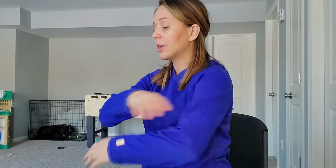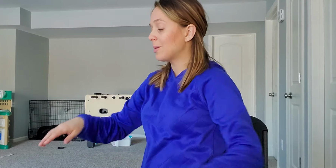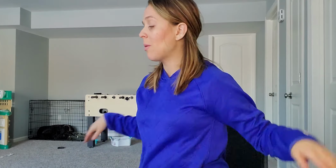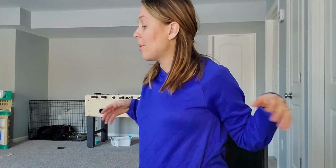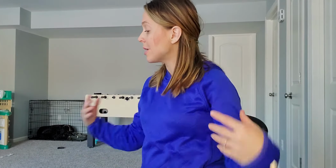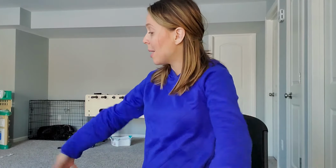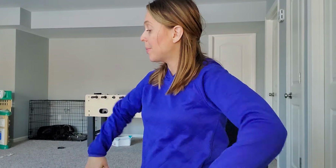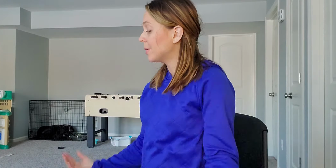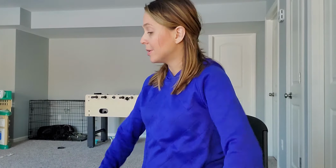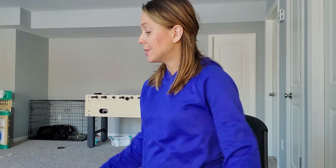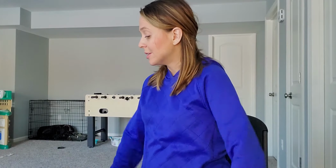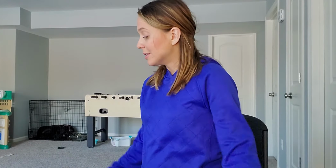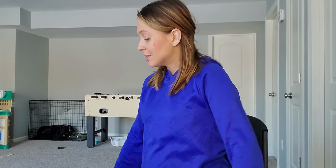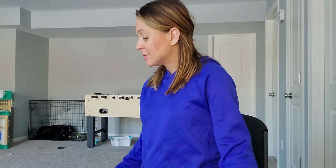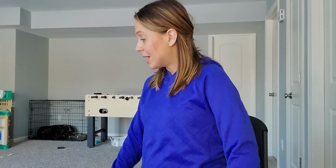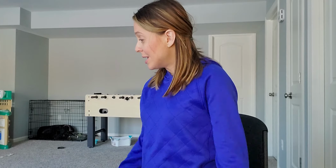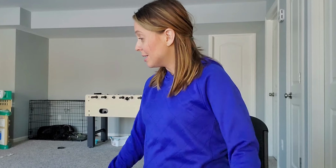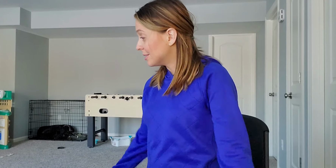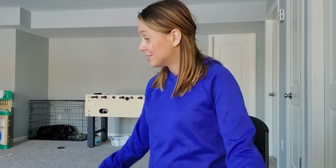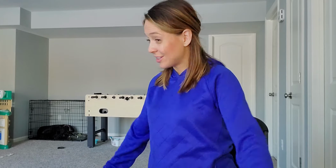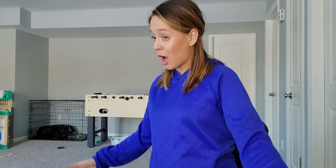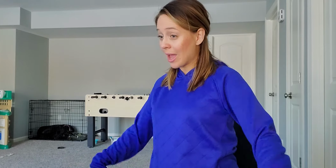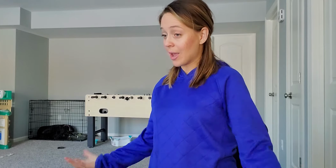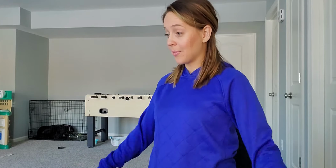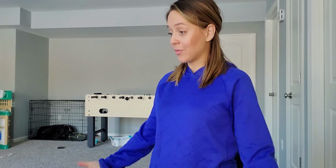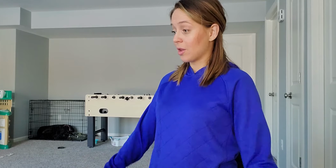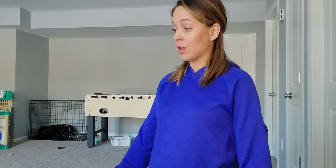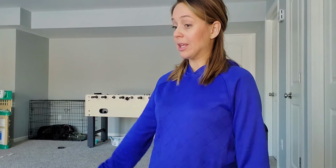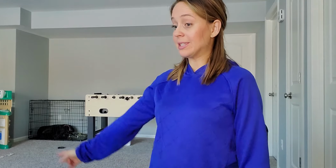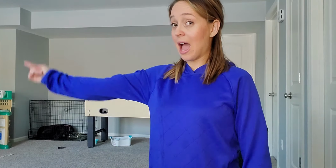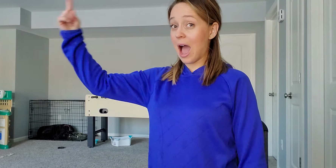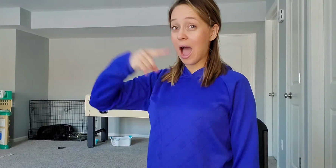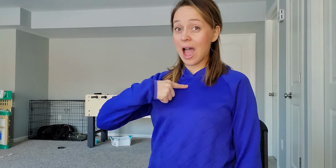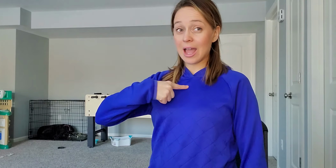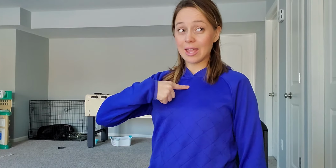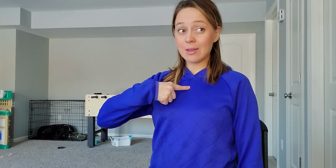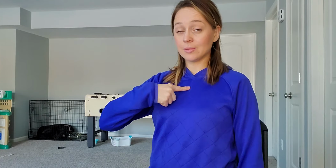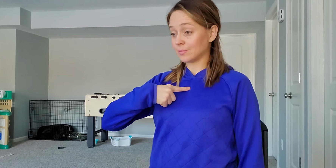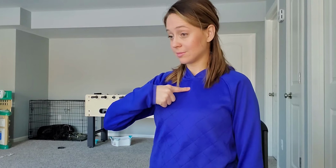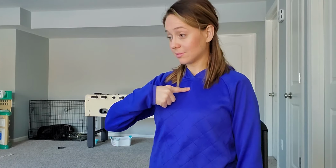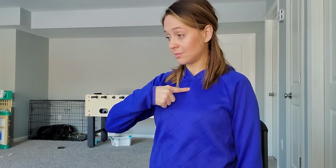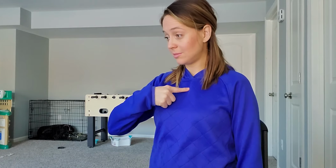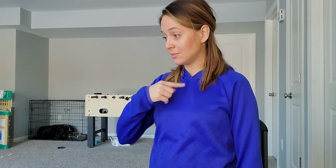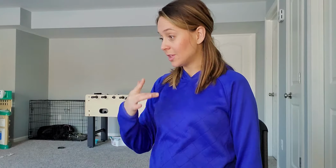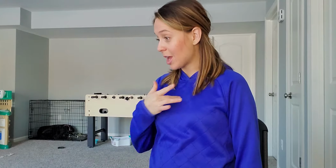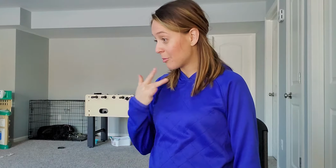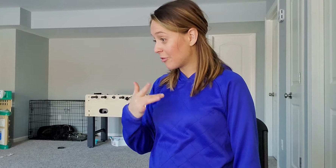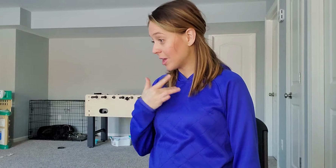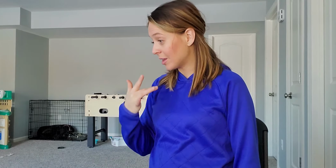them all warmed up. Ready? Okay. Say I am feeling